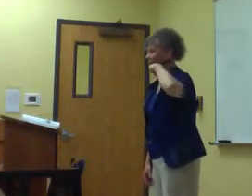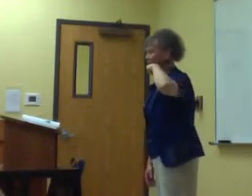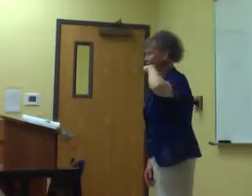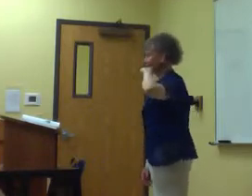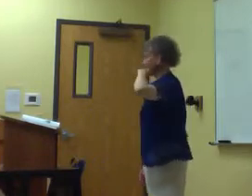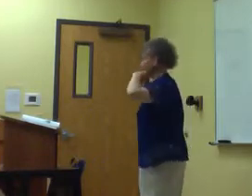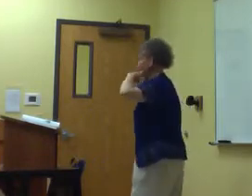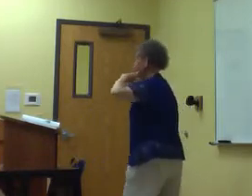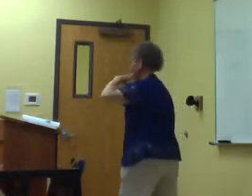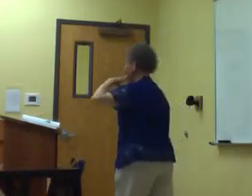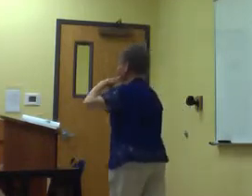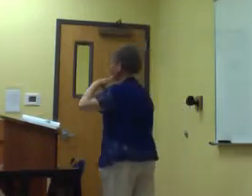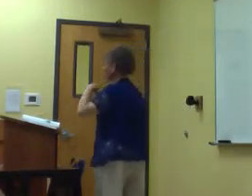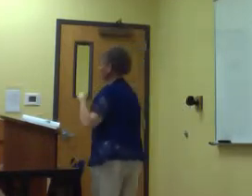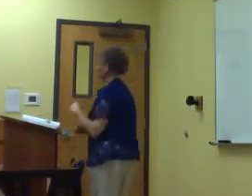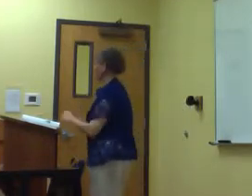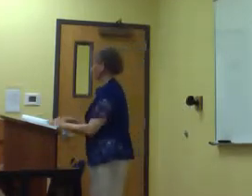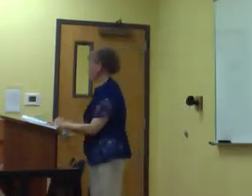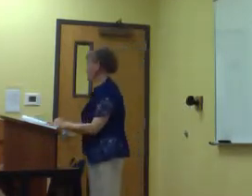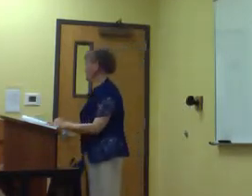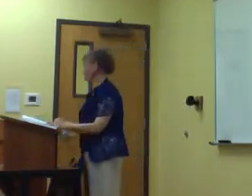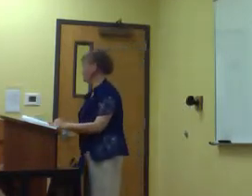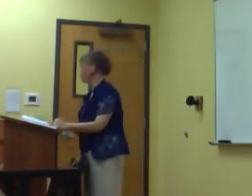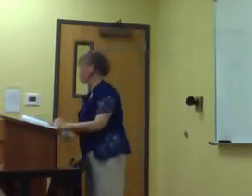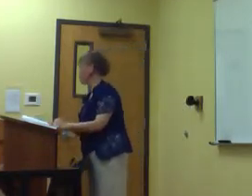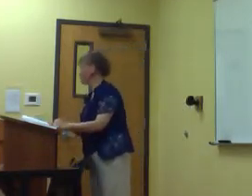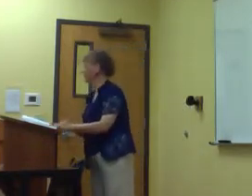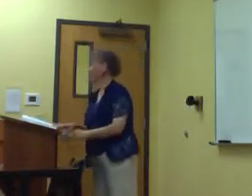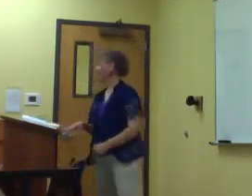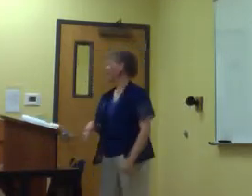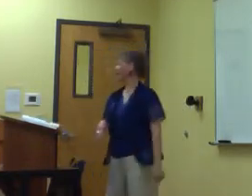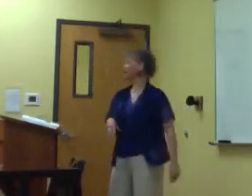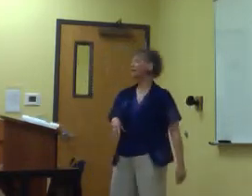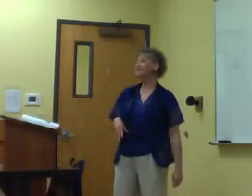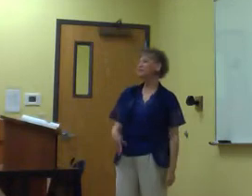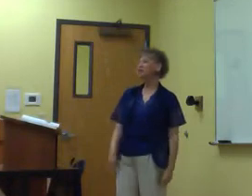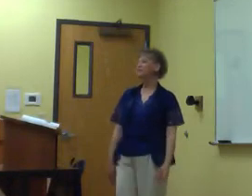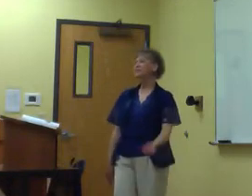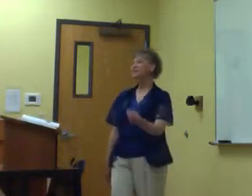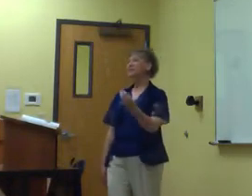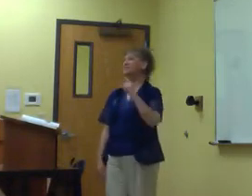All right? Hopefully that will help you remember the difference between. And each of those has this sign.